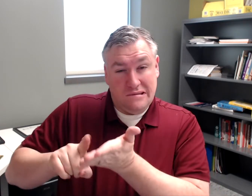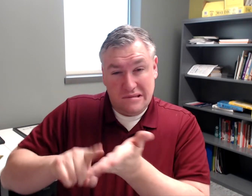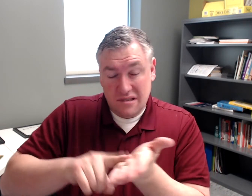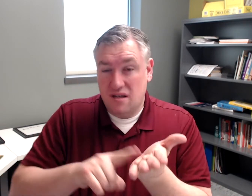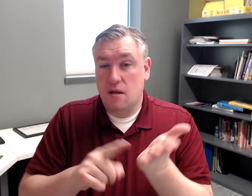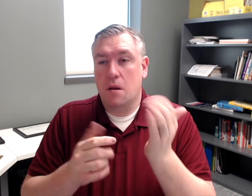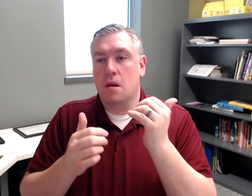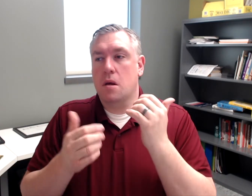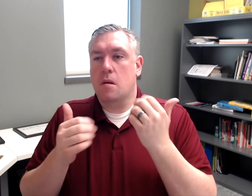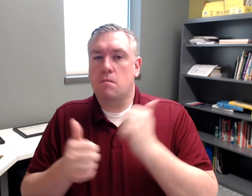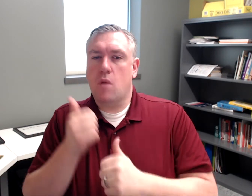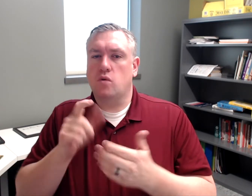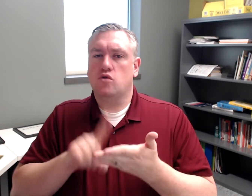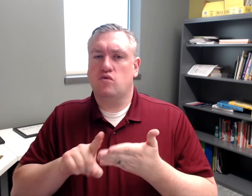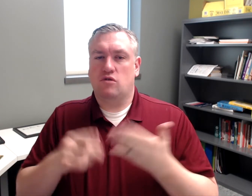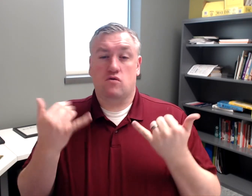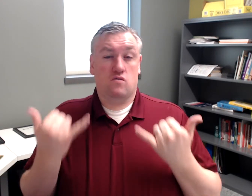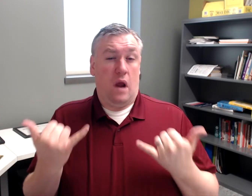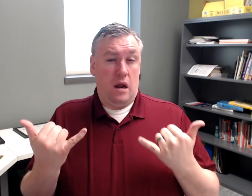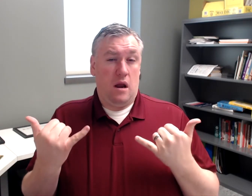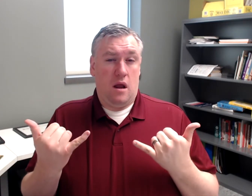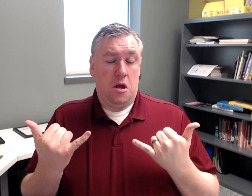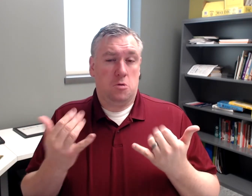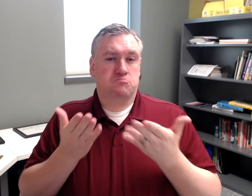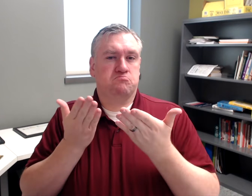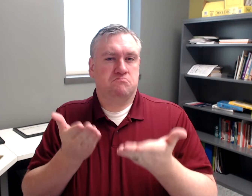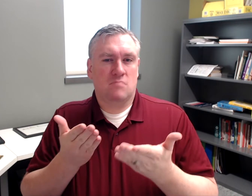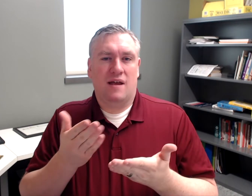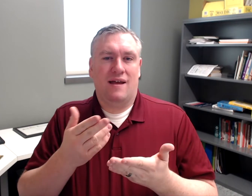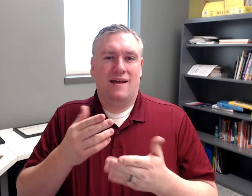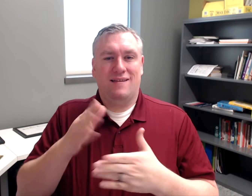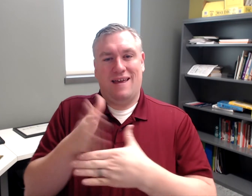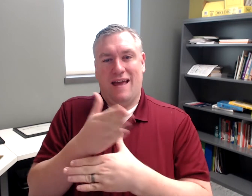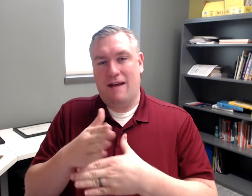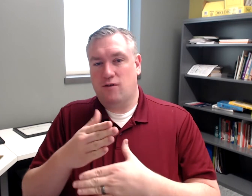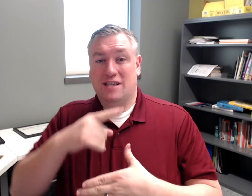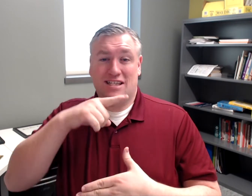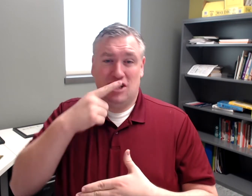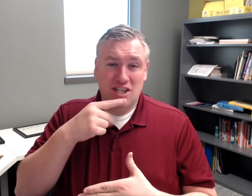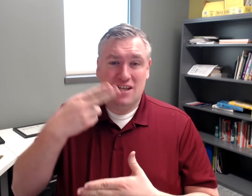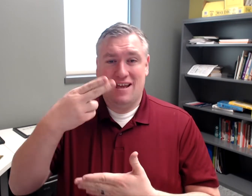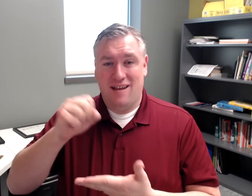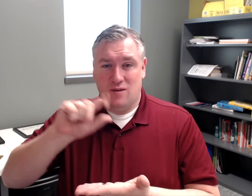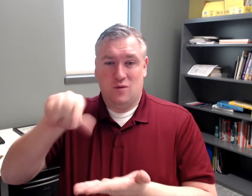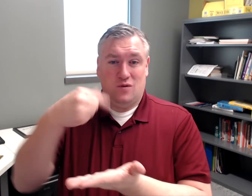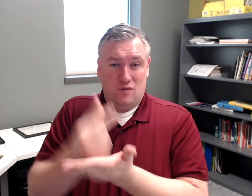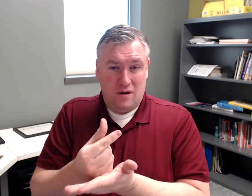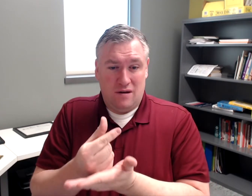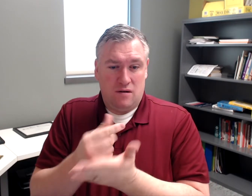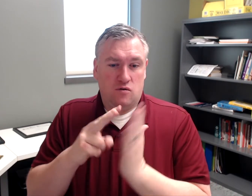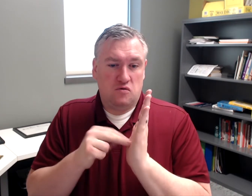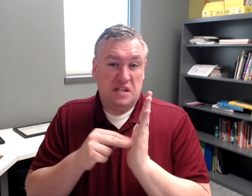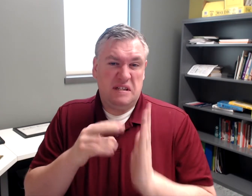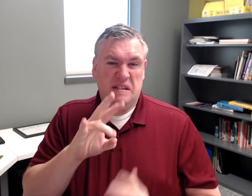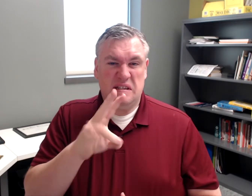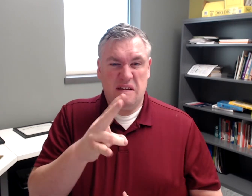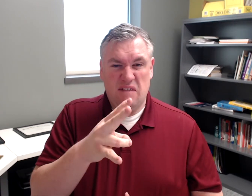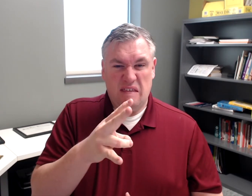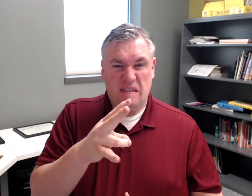This morning I did some research, and most research right now suggests that the average hearing high school graduate